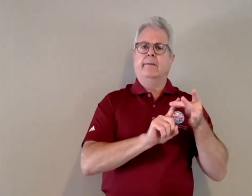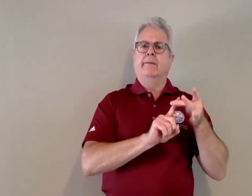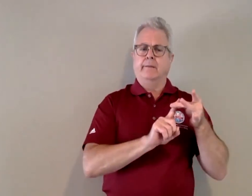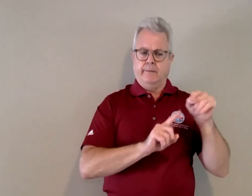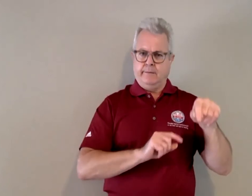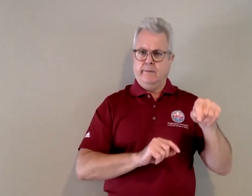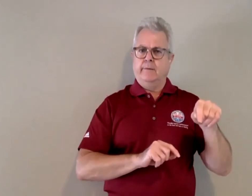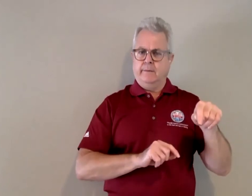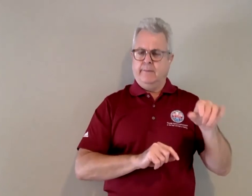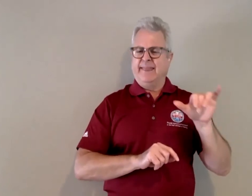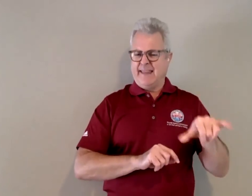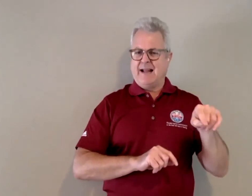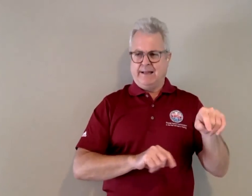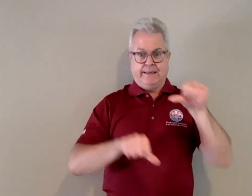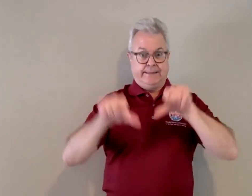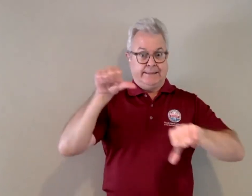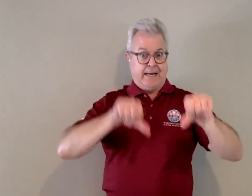have been vaccinated.